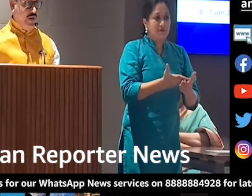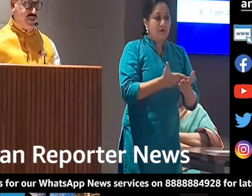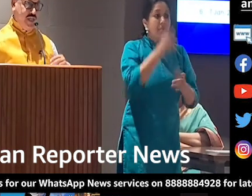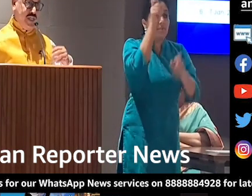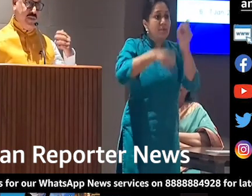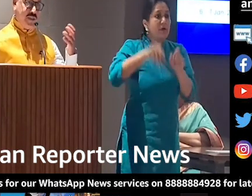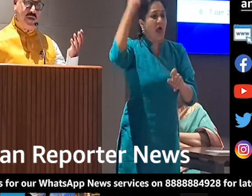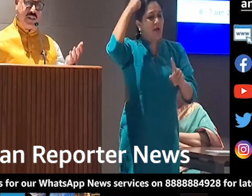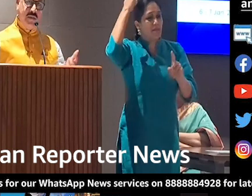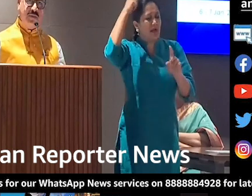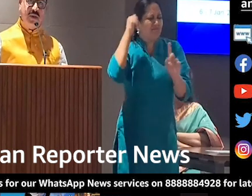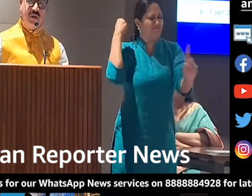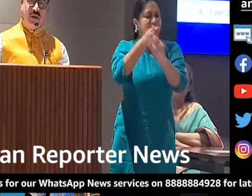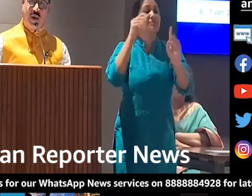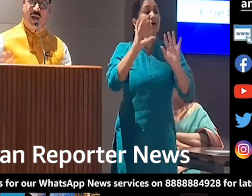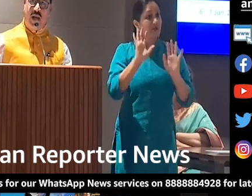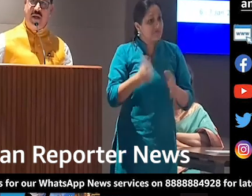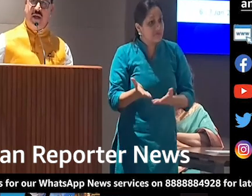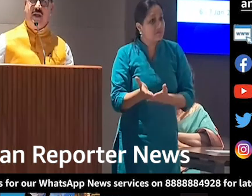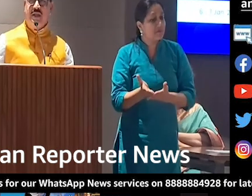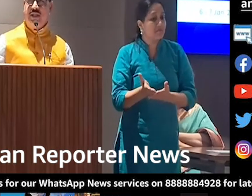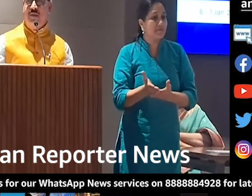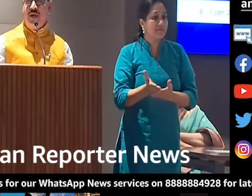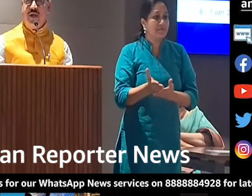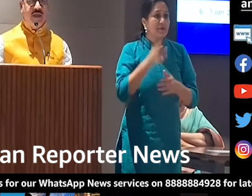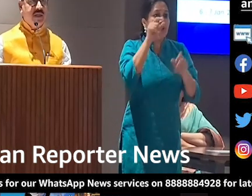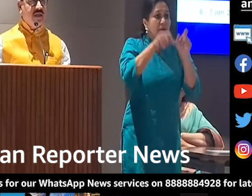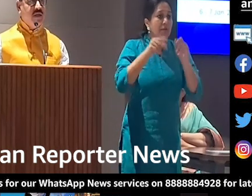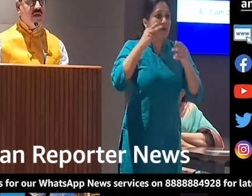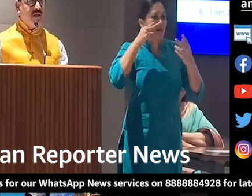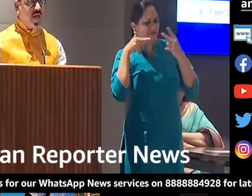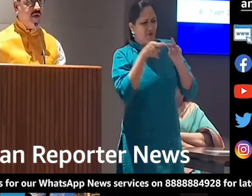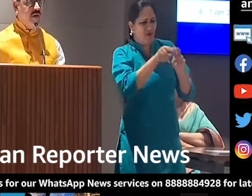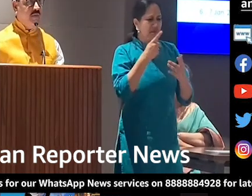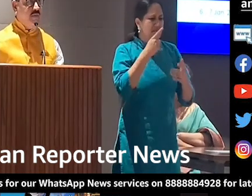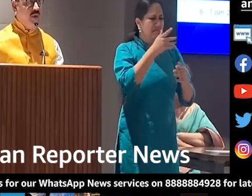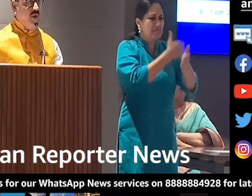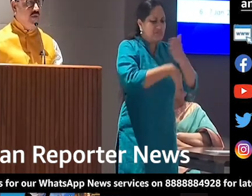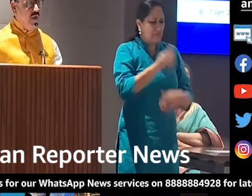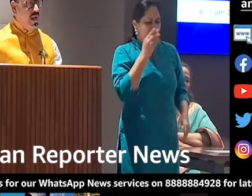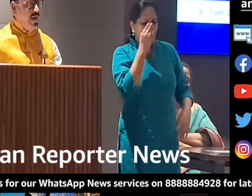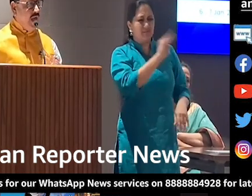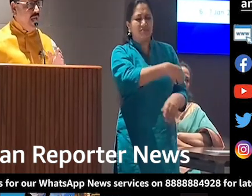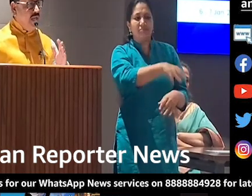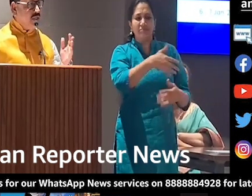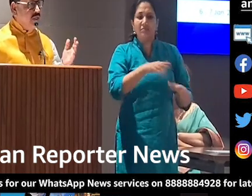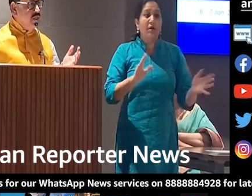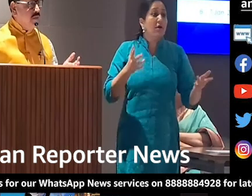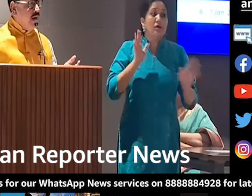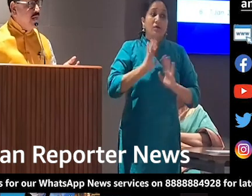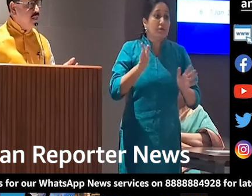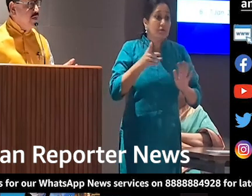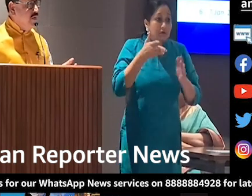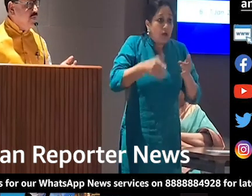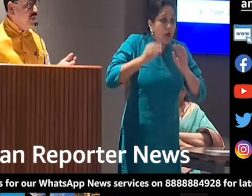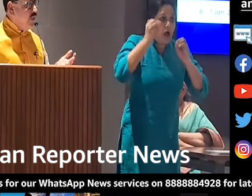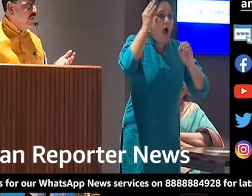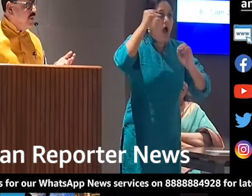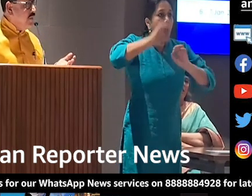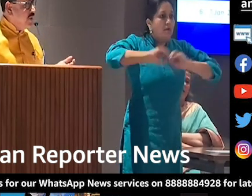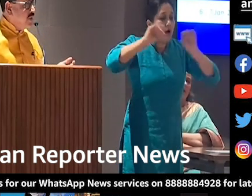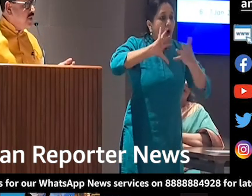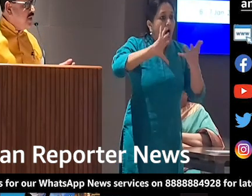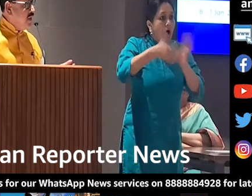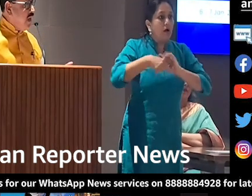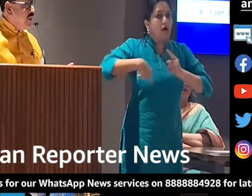of. It will change the perception looking at the disabilities sector. It will entirely change the mindset of the